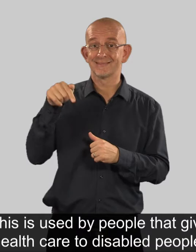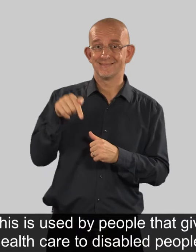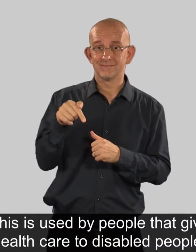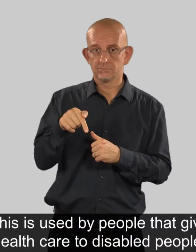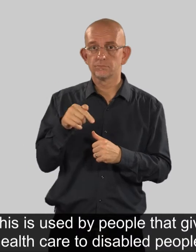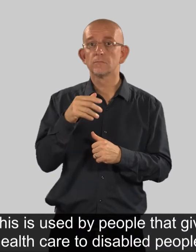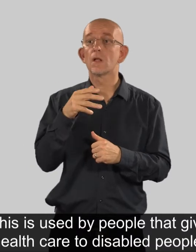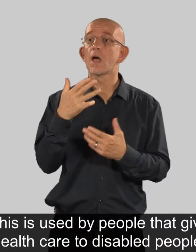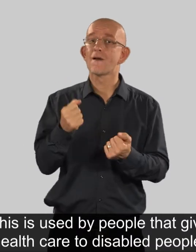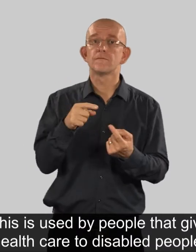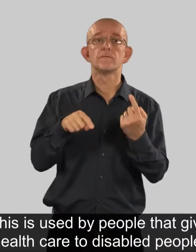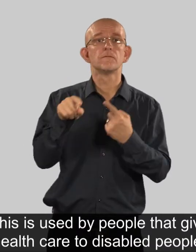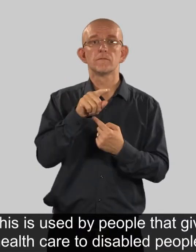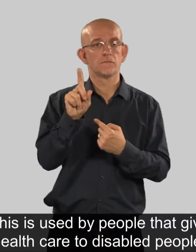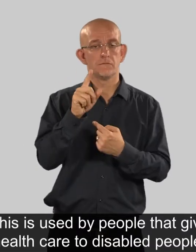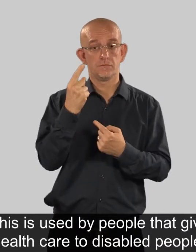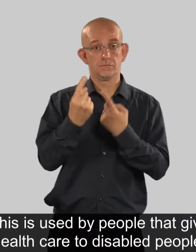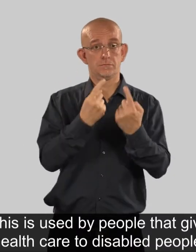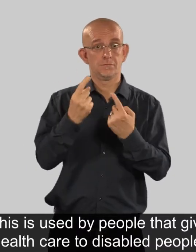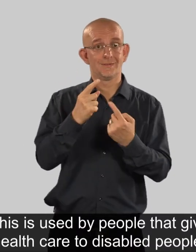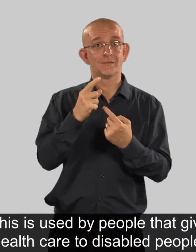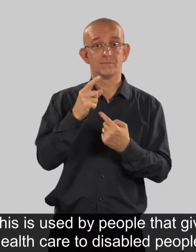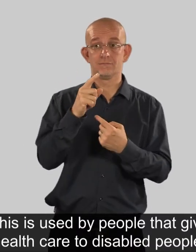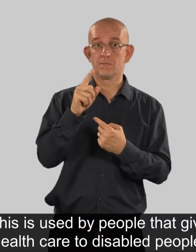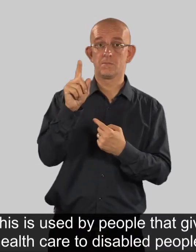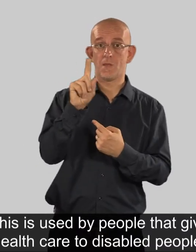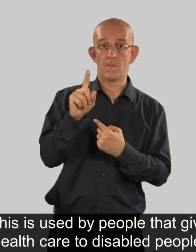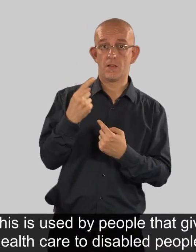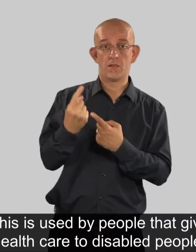This is used by people that give health care to disabled people.